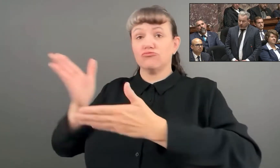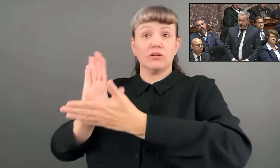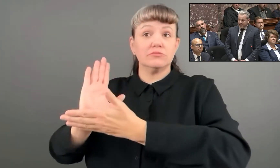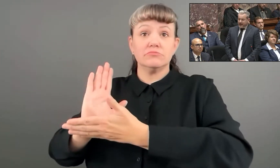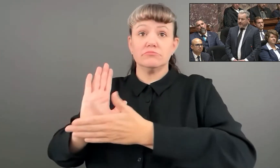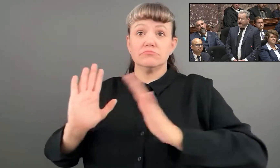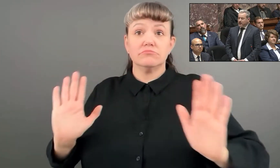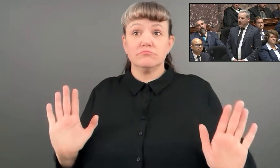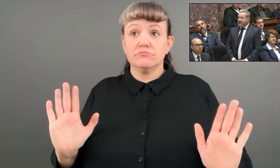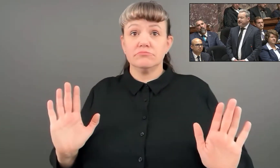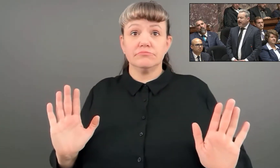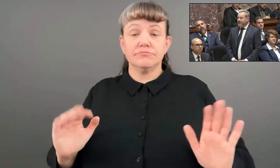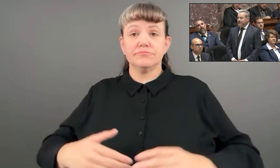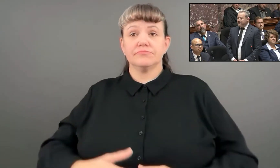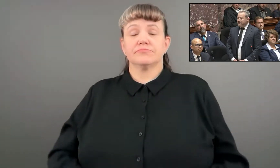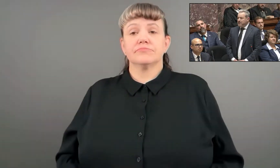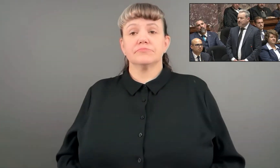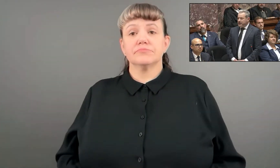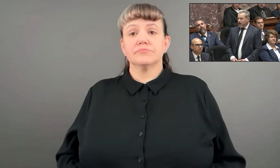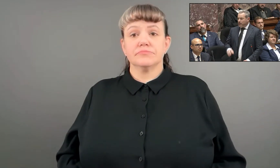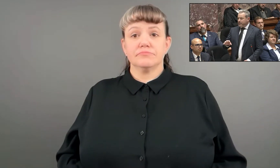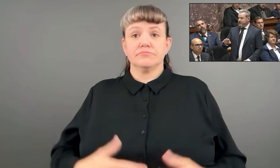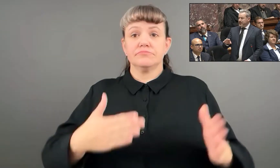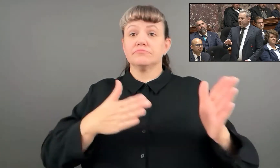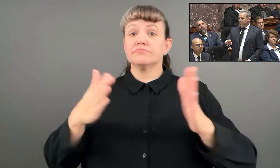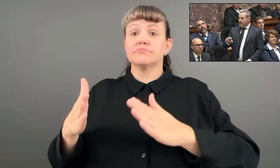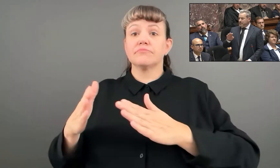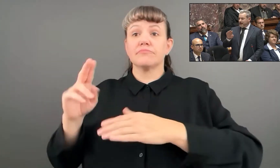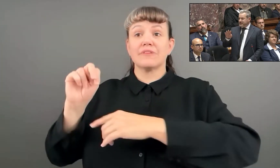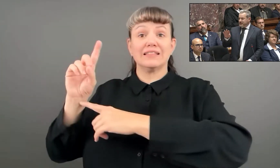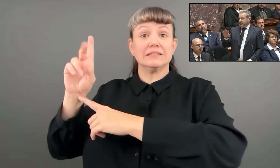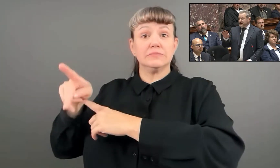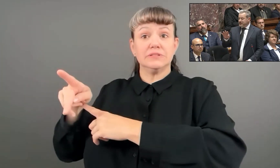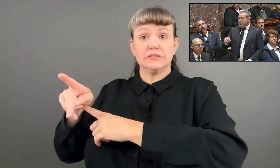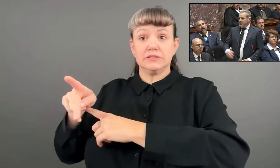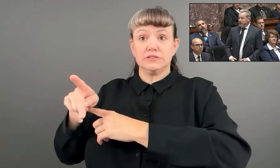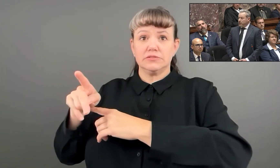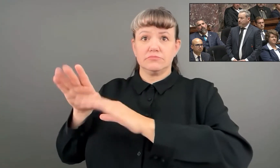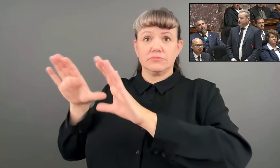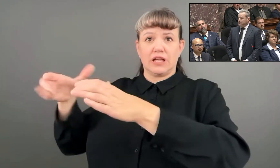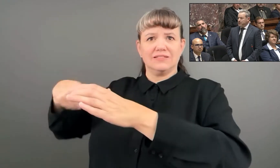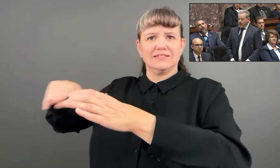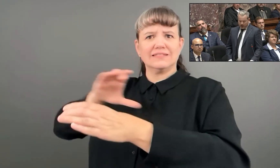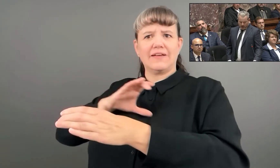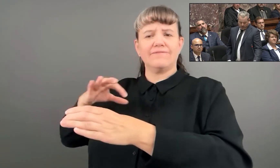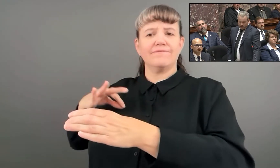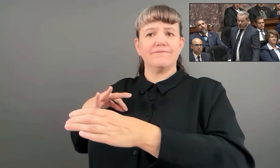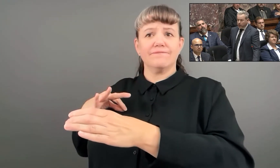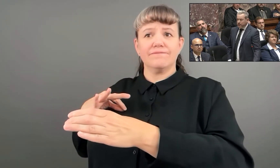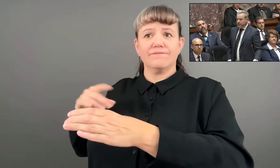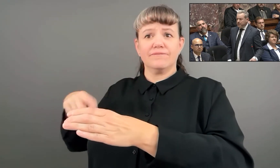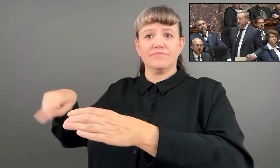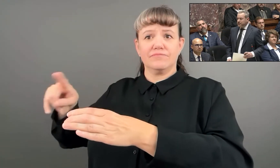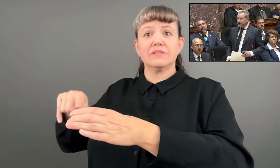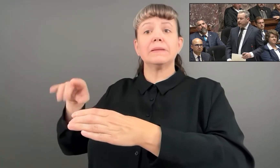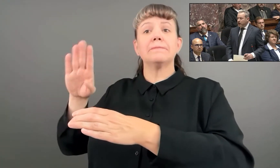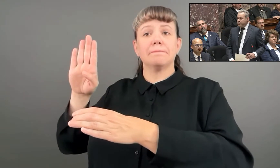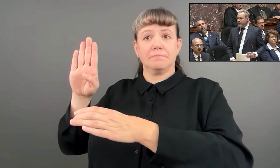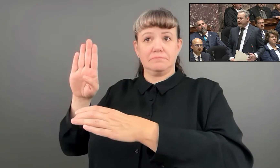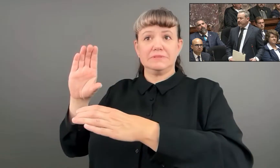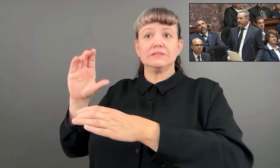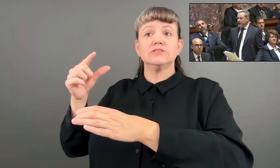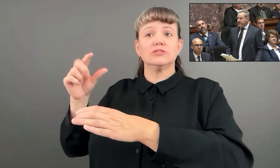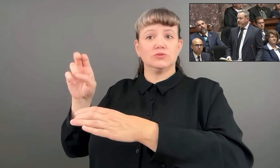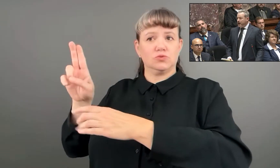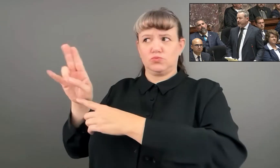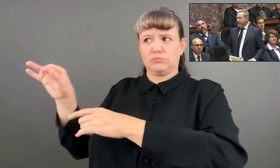Now we know that the NDP caucus staff, they are represented by BCGEU. And we know that their